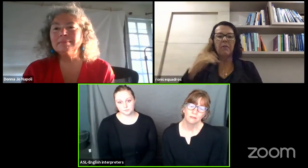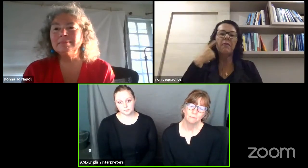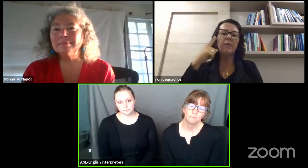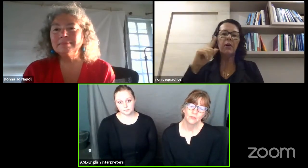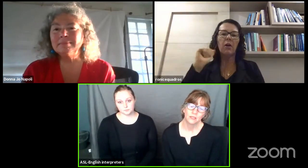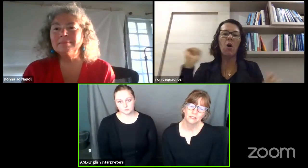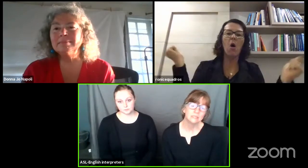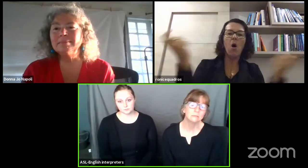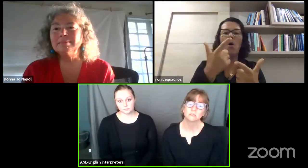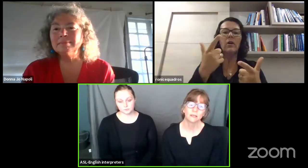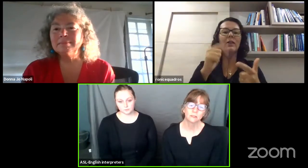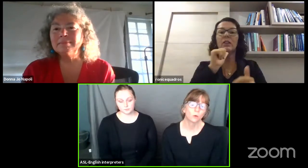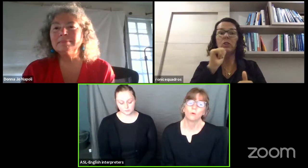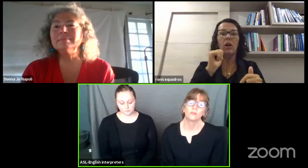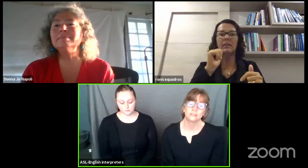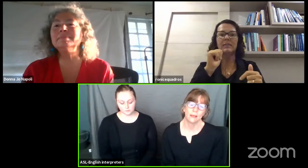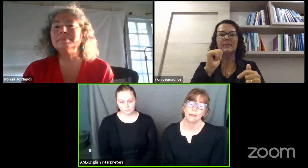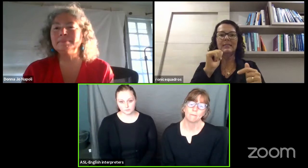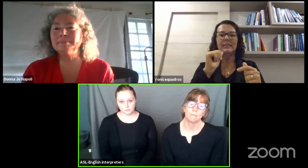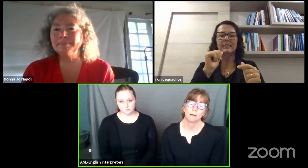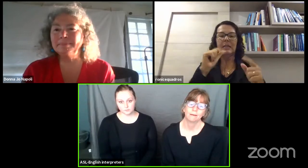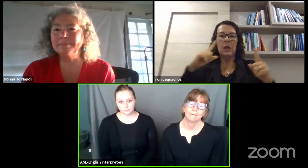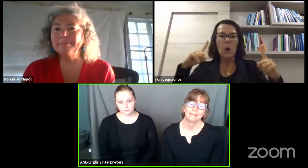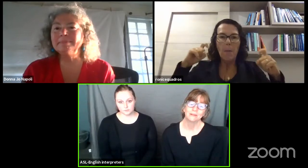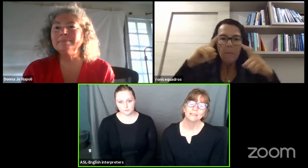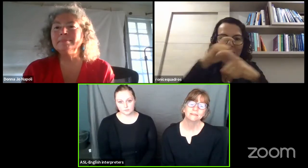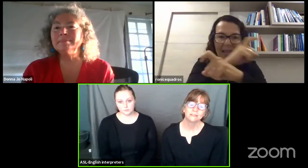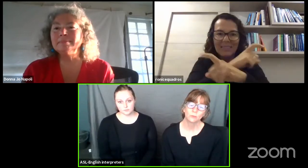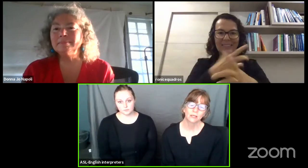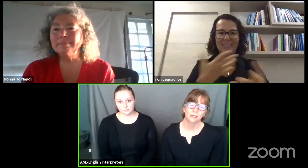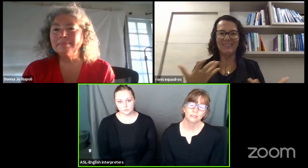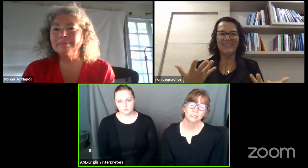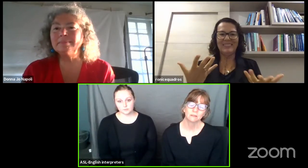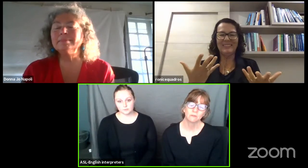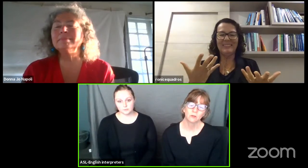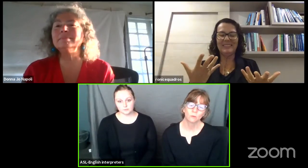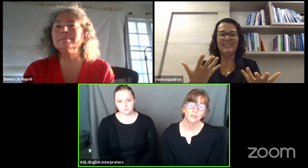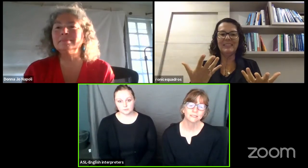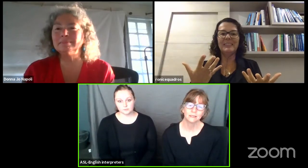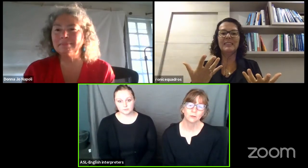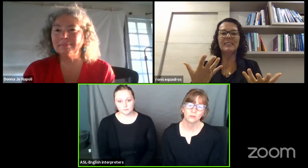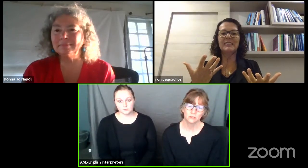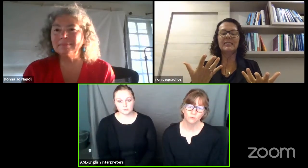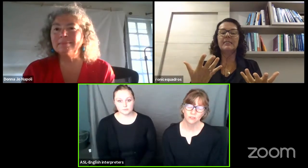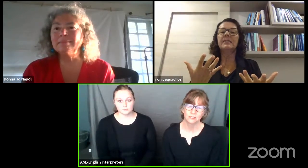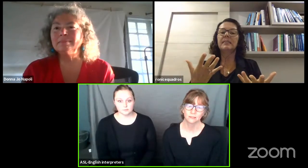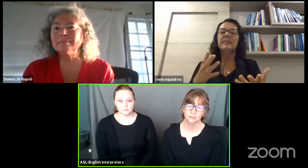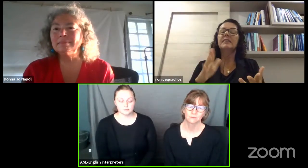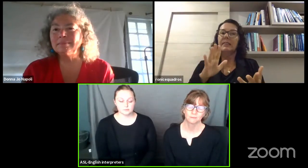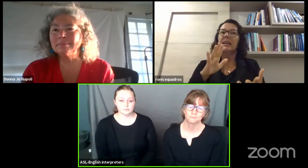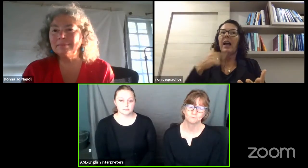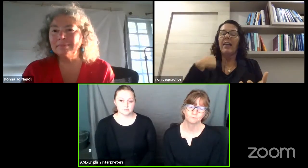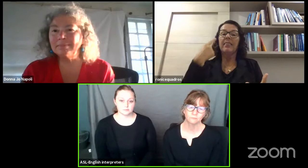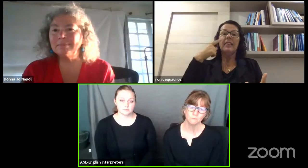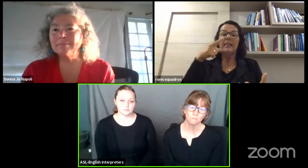Could be that it seems like it's all the same. There isn't this recognition of the complexity or the